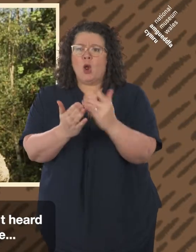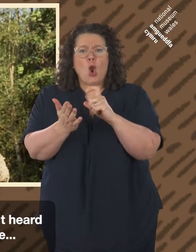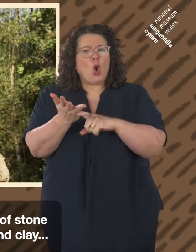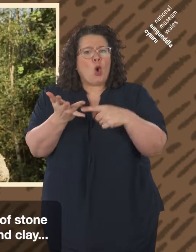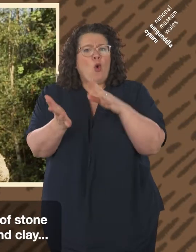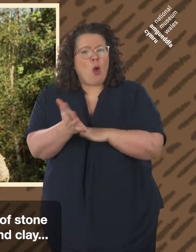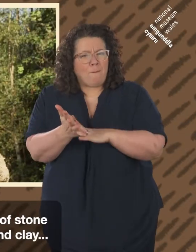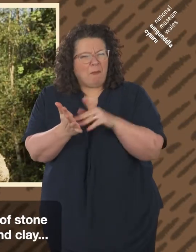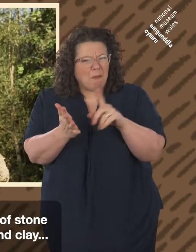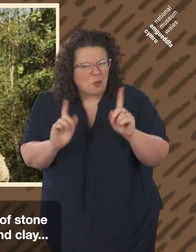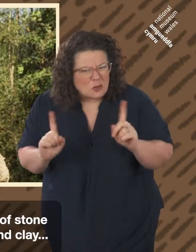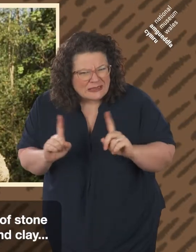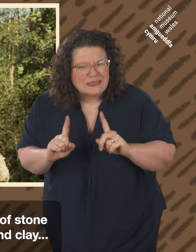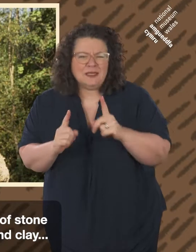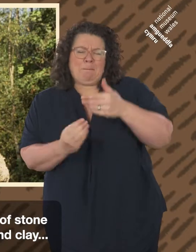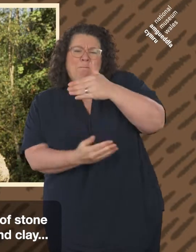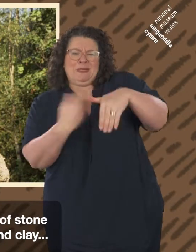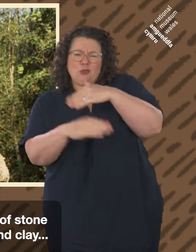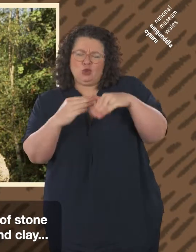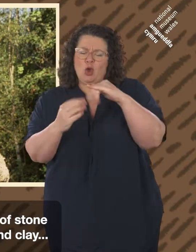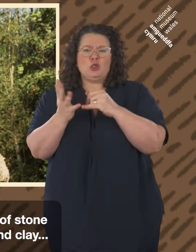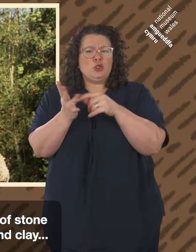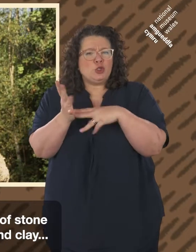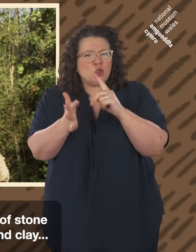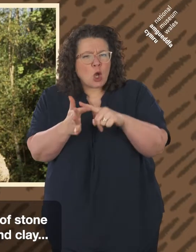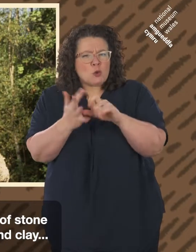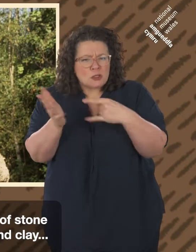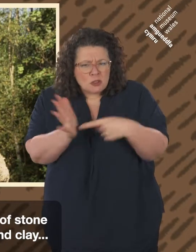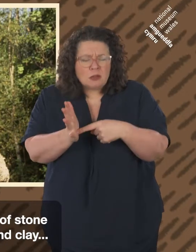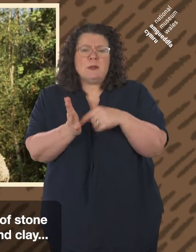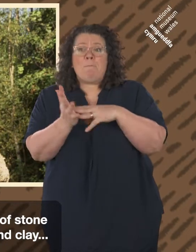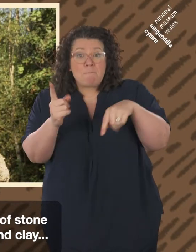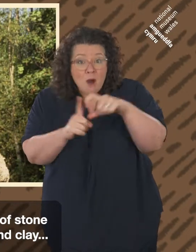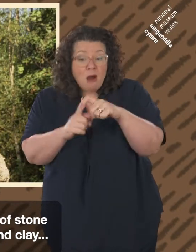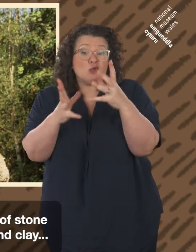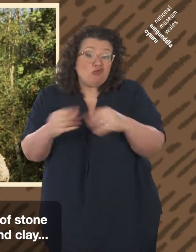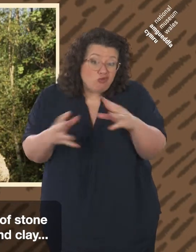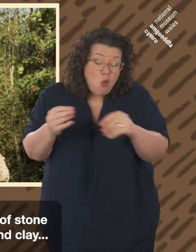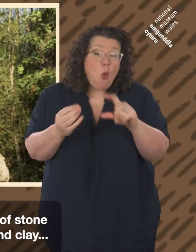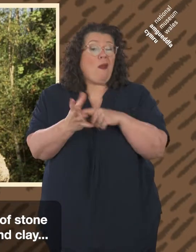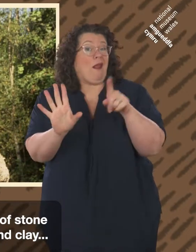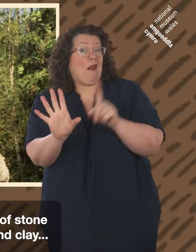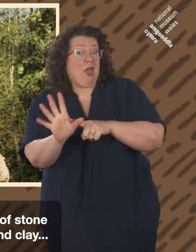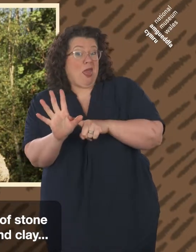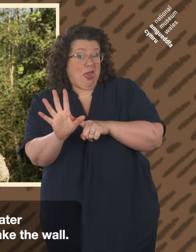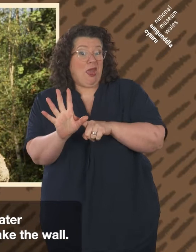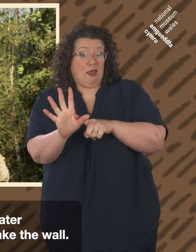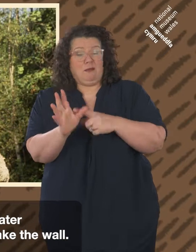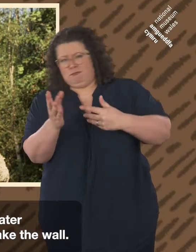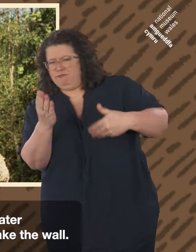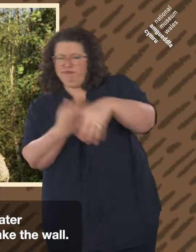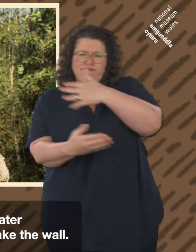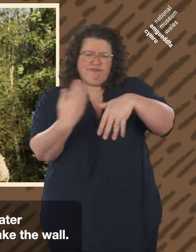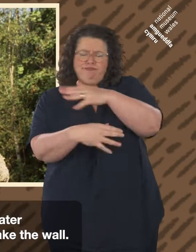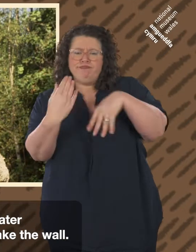before, clom is a mixture of stone dust, mud, straw and clay, mixed